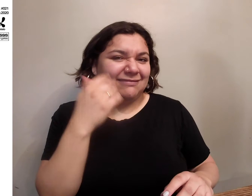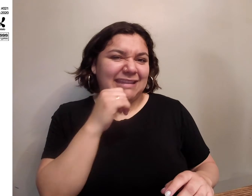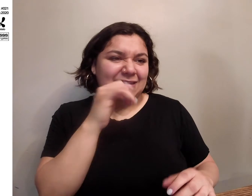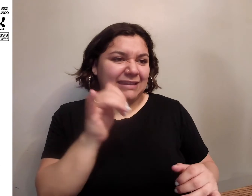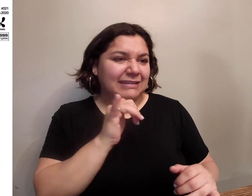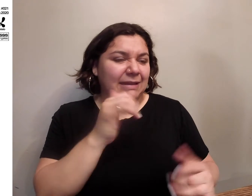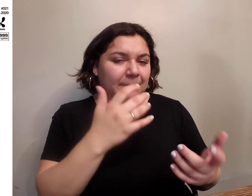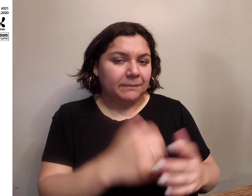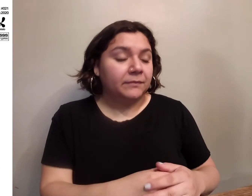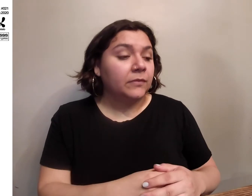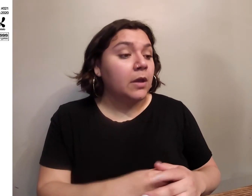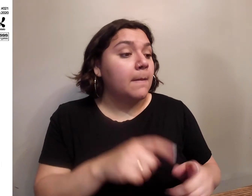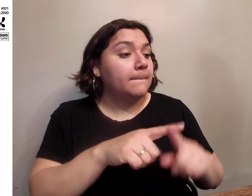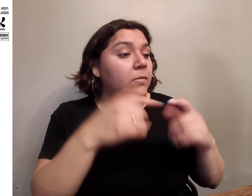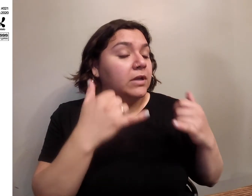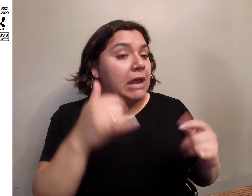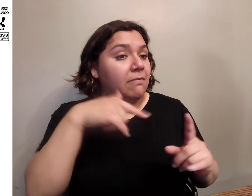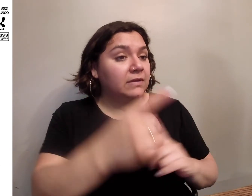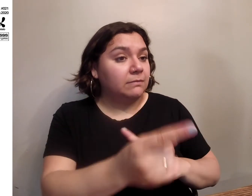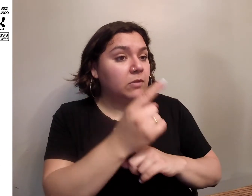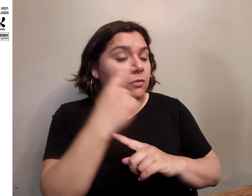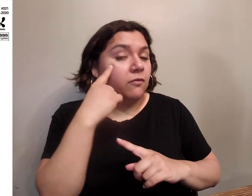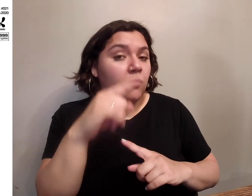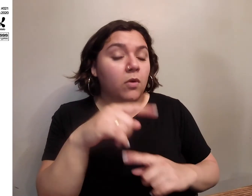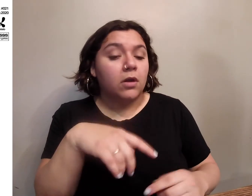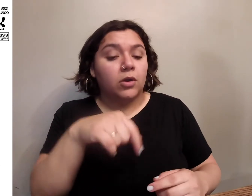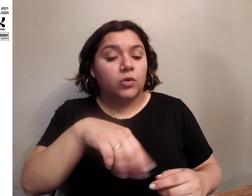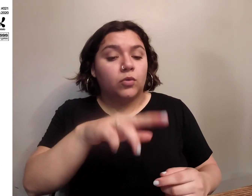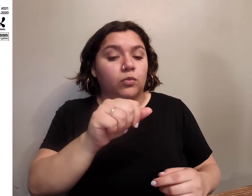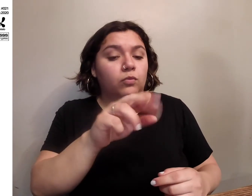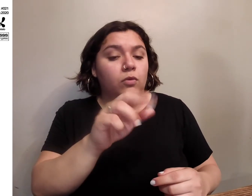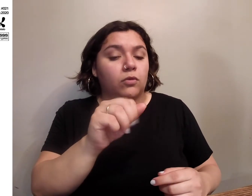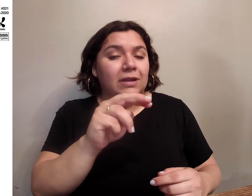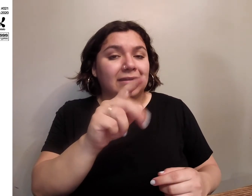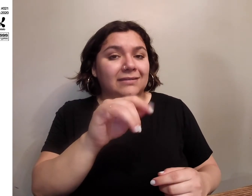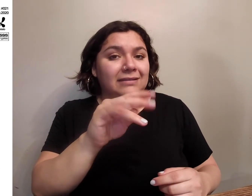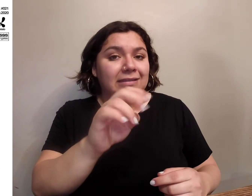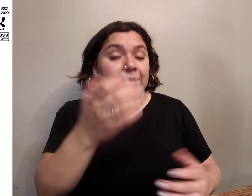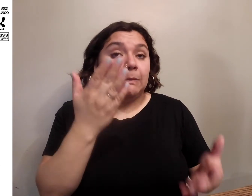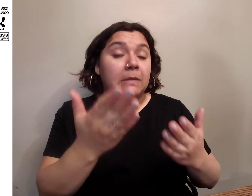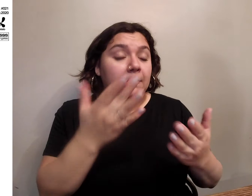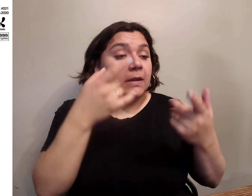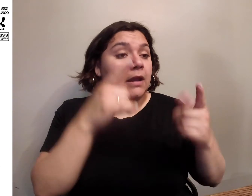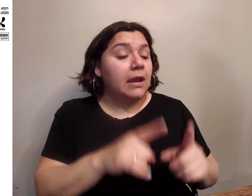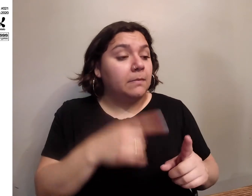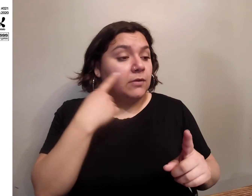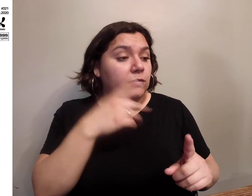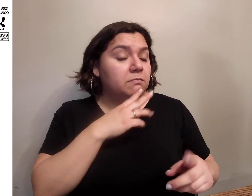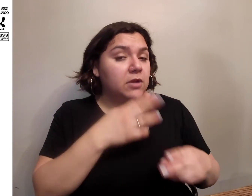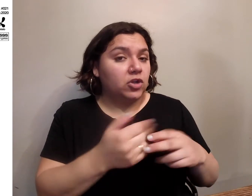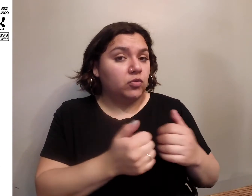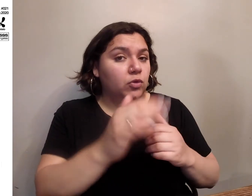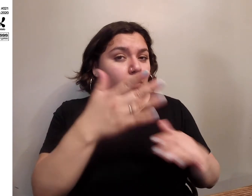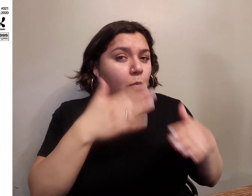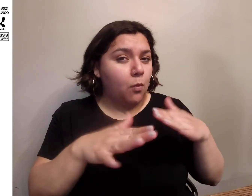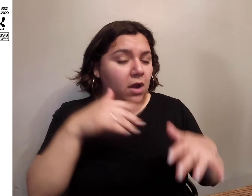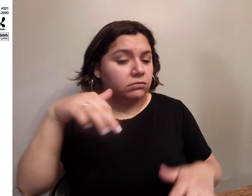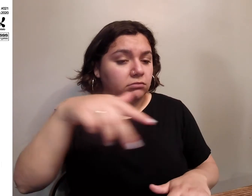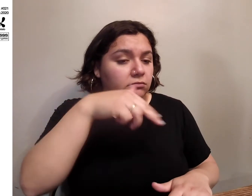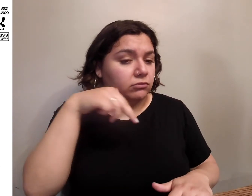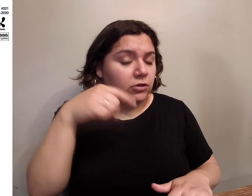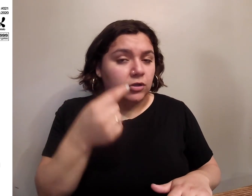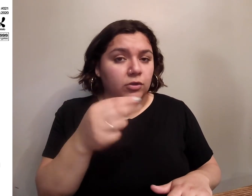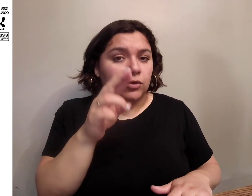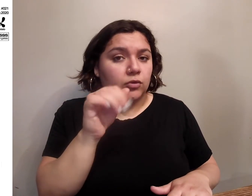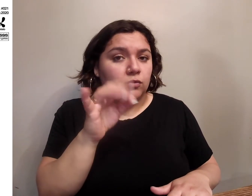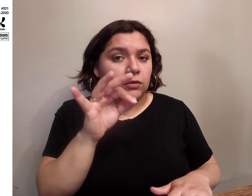Yet in this moment of this quarantine, it may be the case, as we mentioned with your walks in Griffiths Park, where